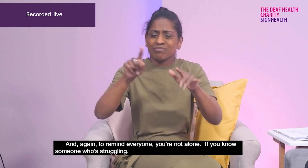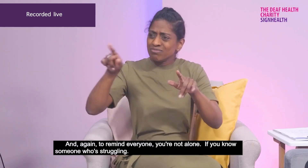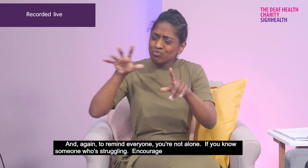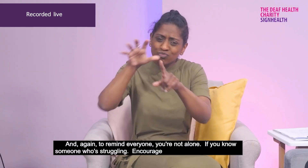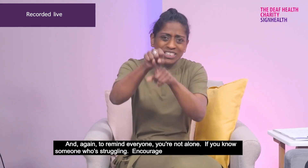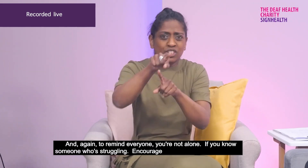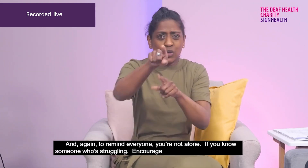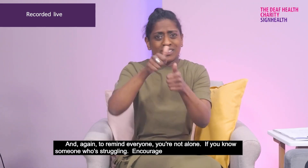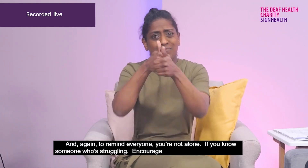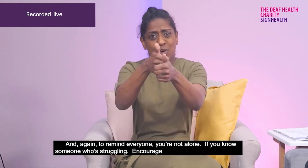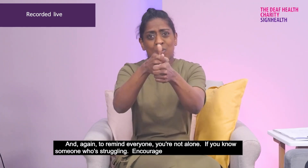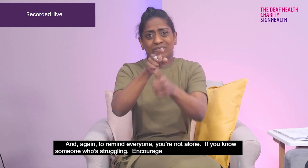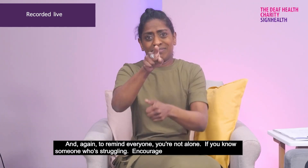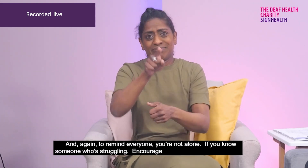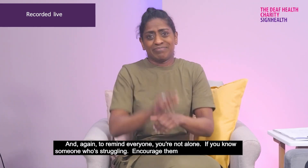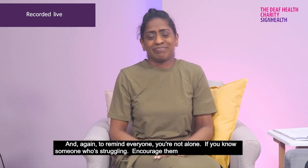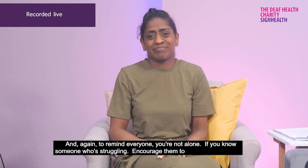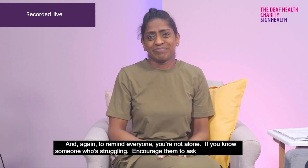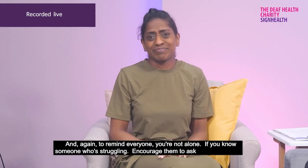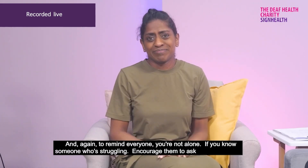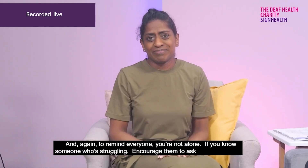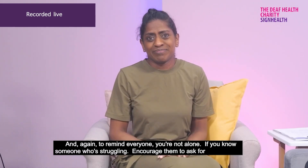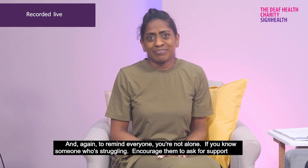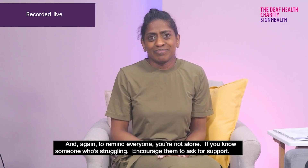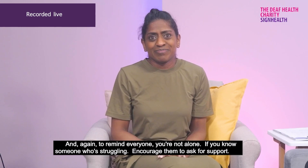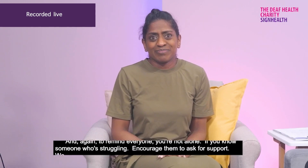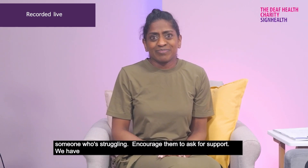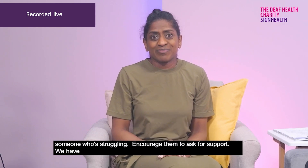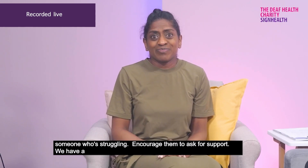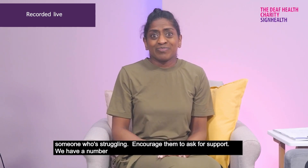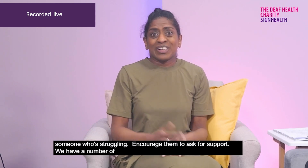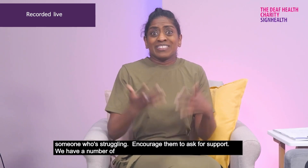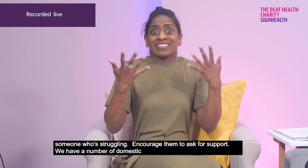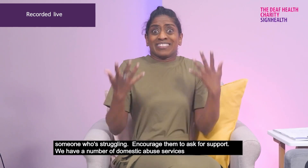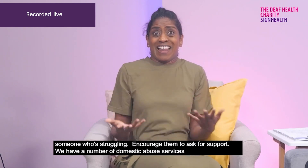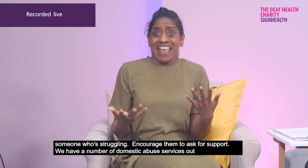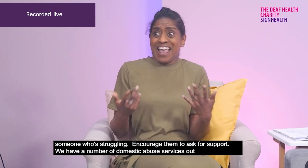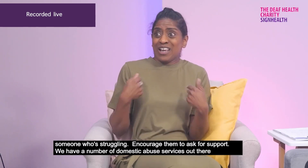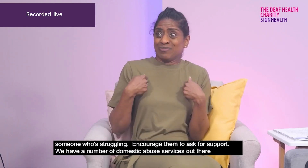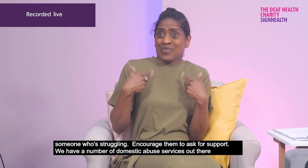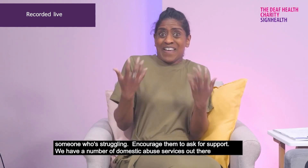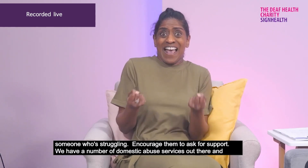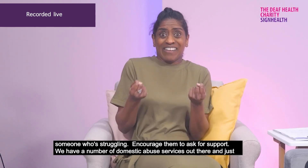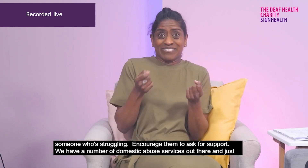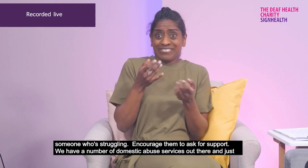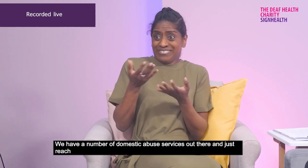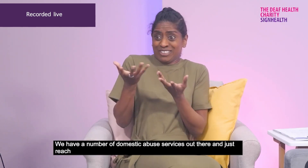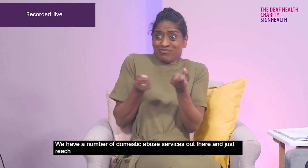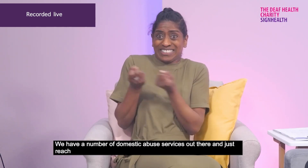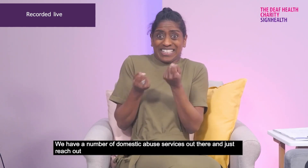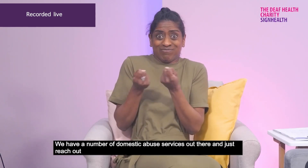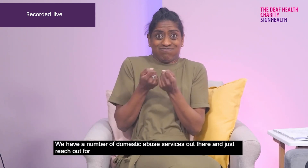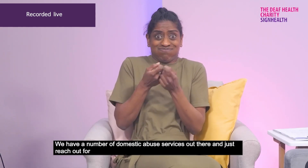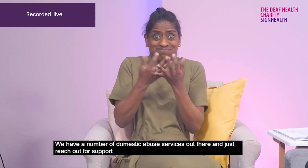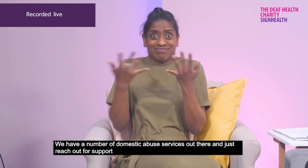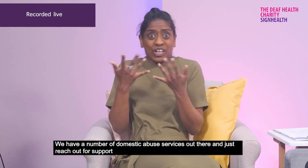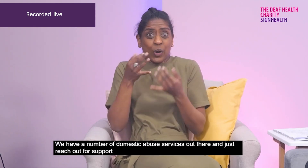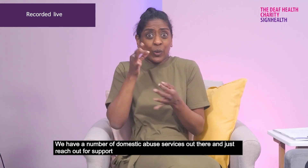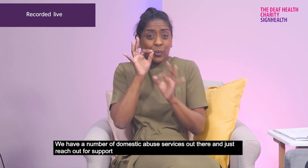struggling, encourage them to ask for support. We have a number of domestic abuse services out there and just reach out for support if you need